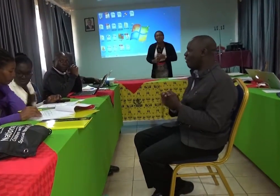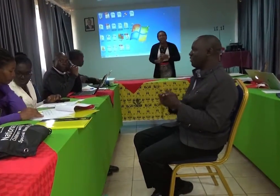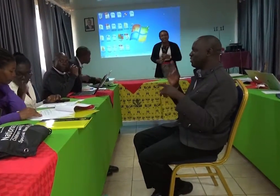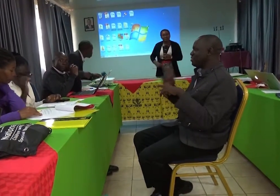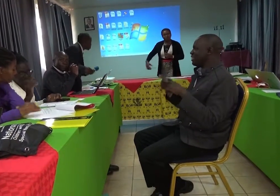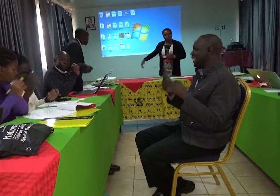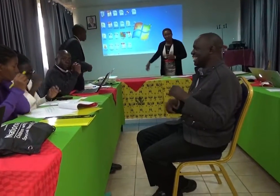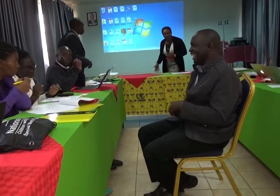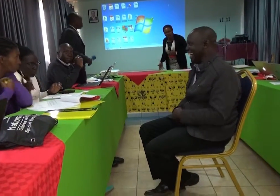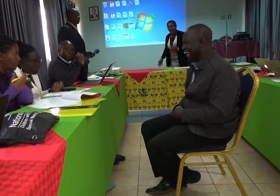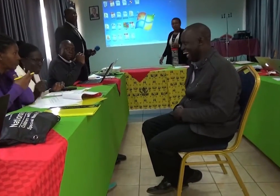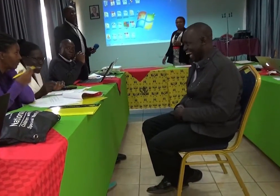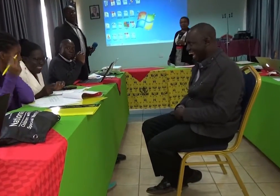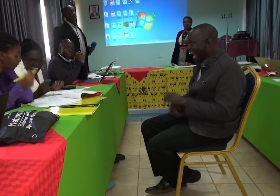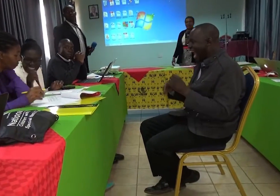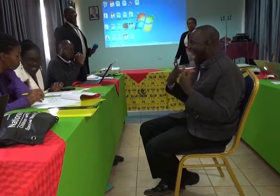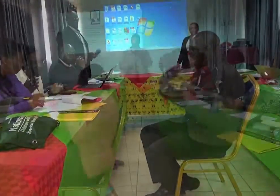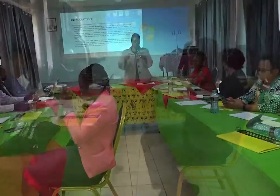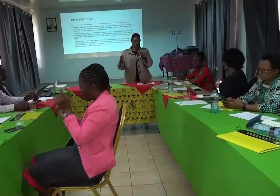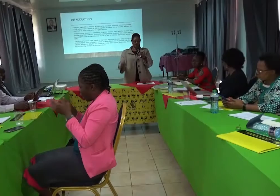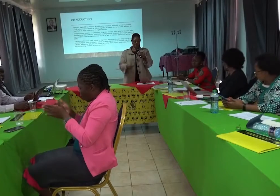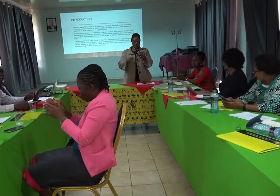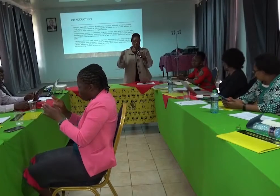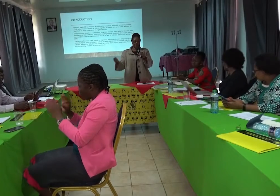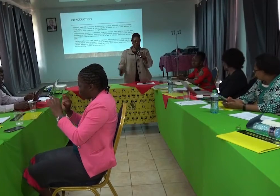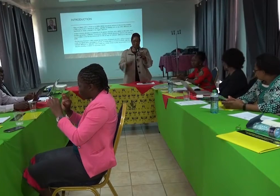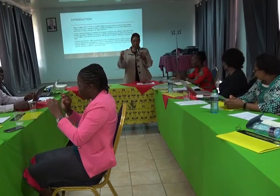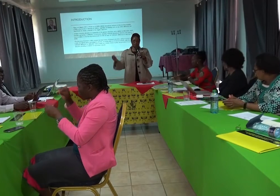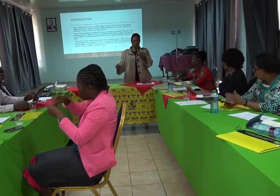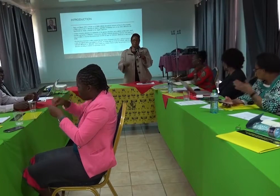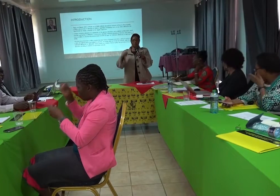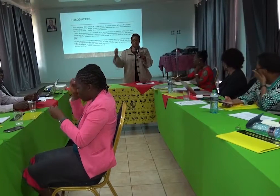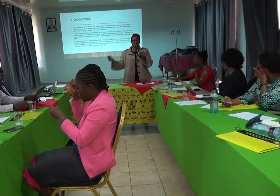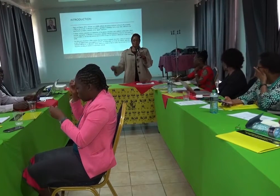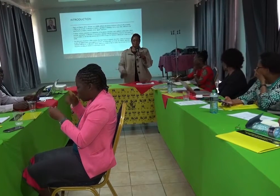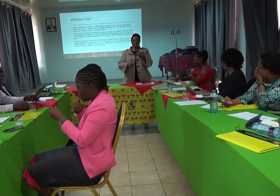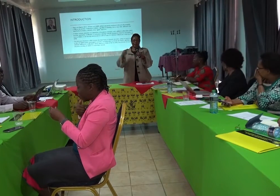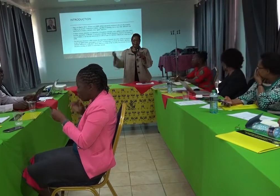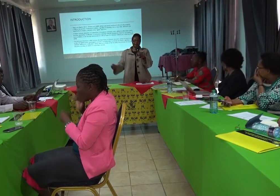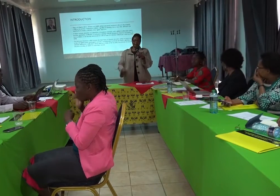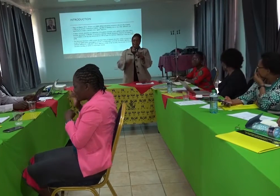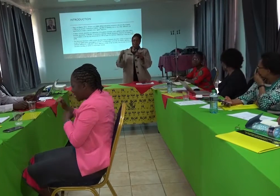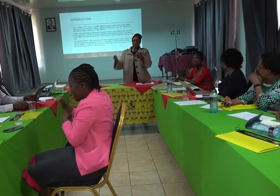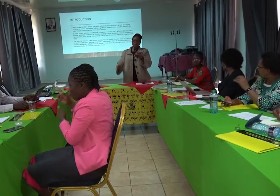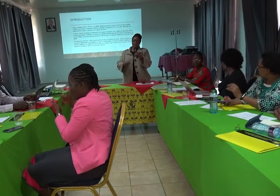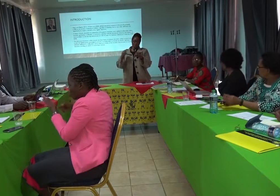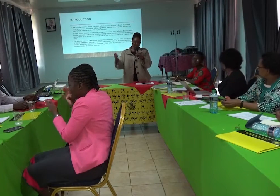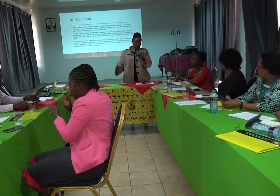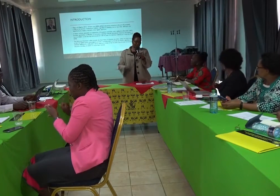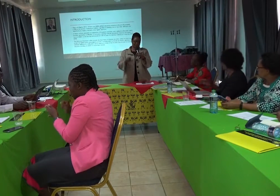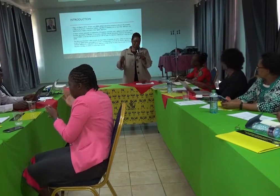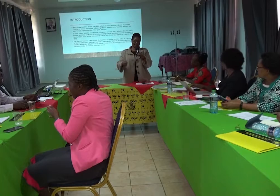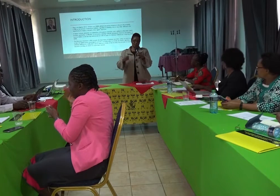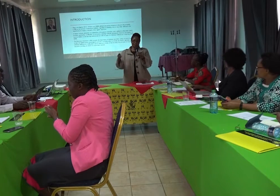requesting you kindly to stay here. And that we have remained with what my grandmother brought me up